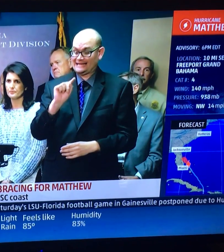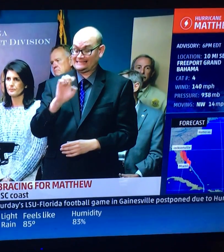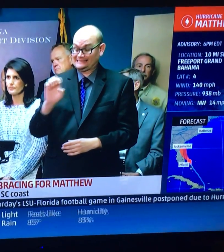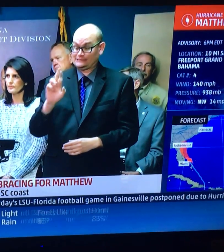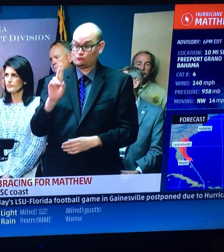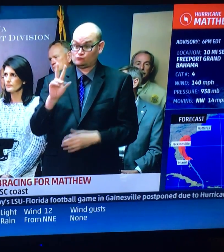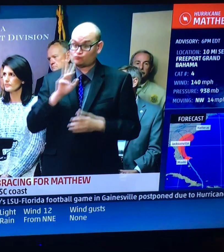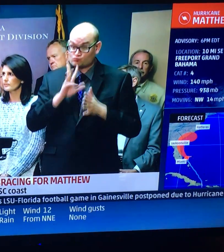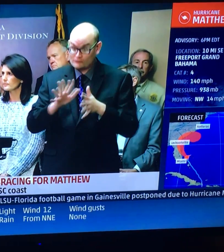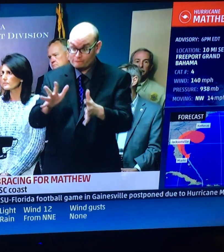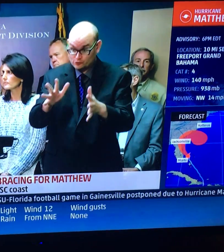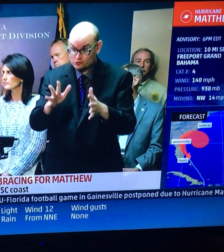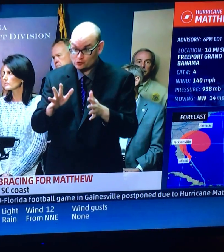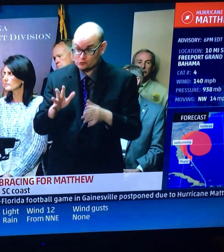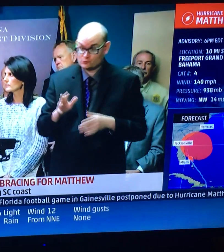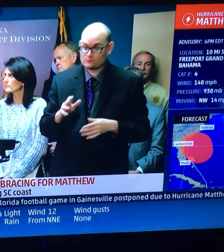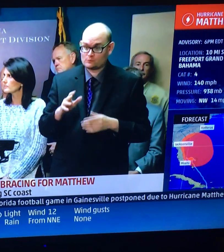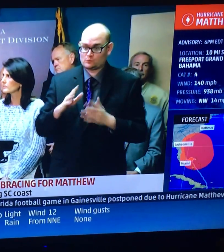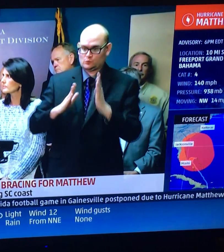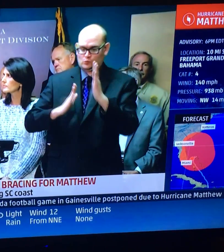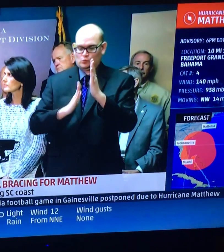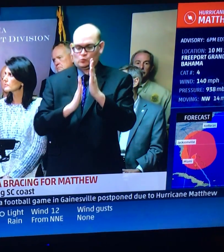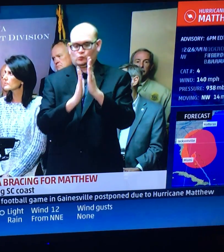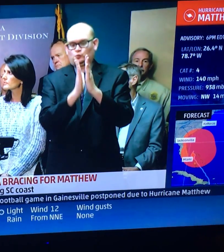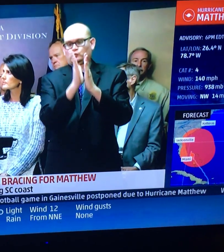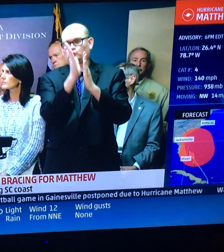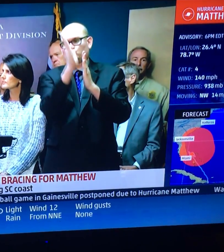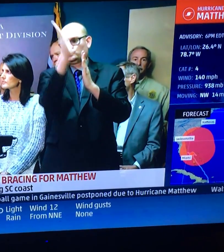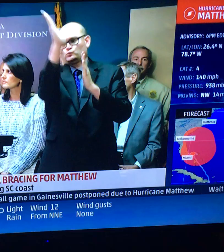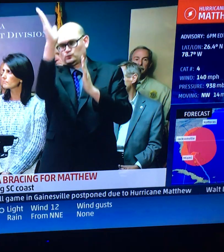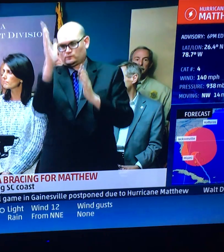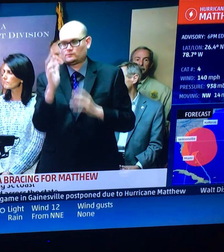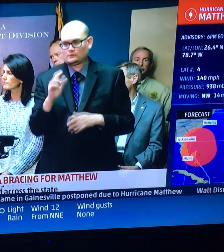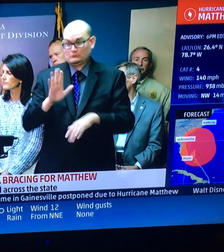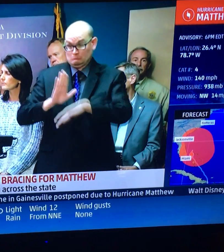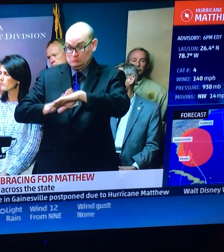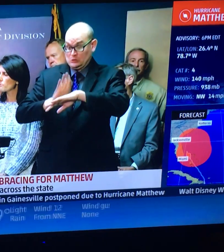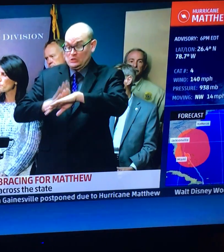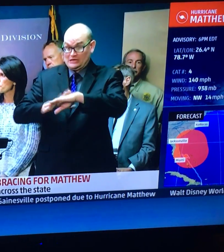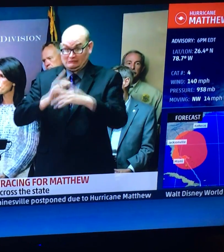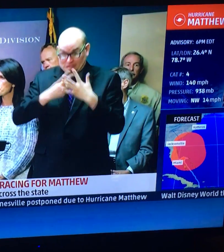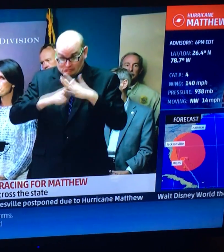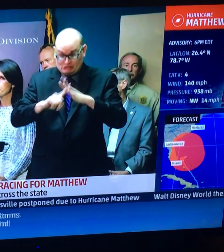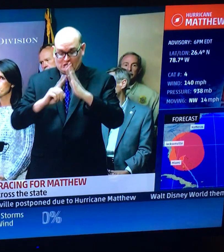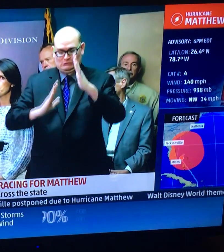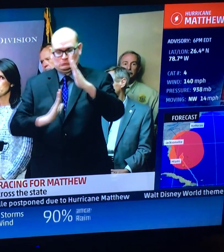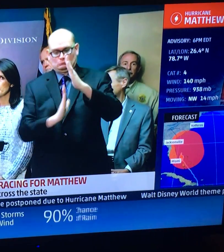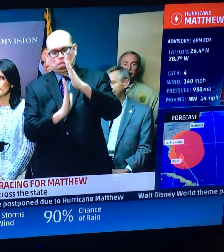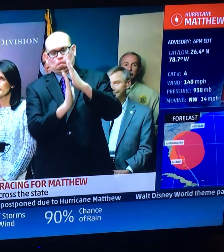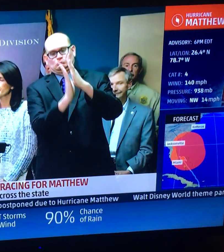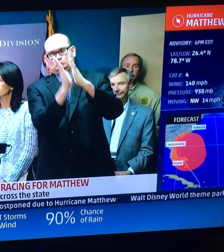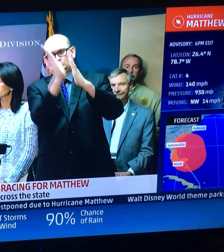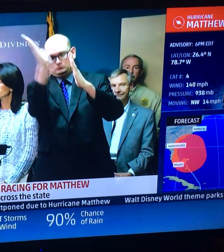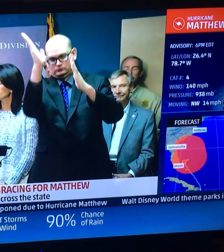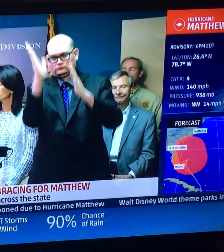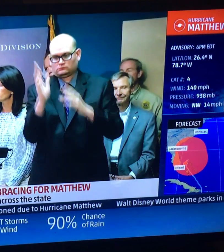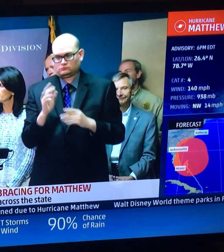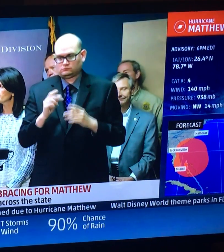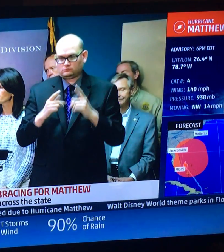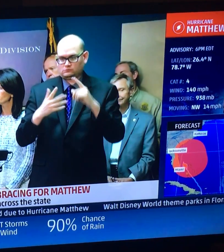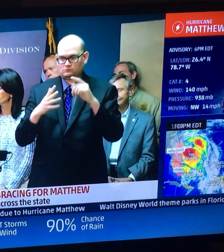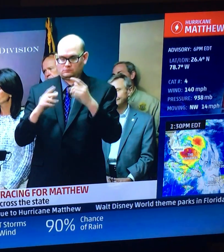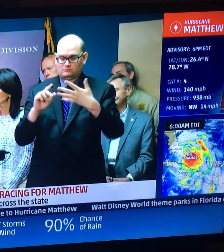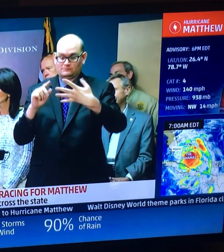South Carolina coast, as well as a storm surge watch. Right now, Matthew is a dangerous Category 4 hurricane heading toward the